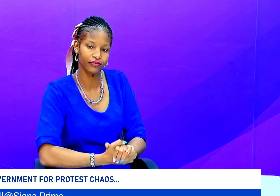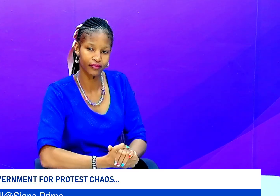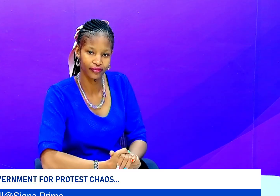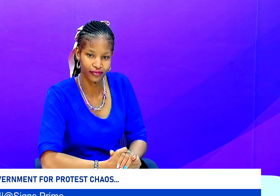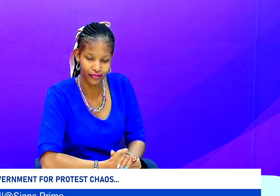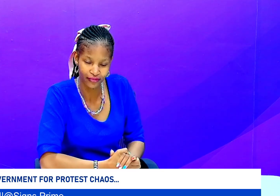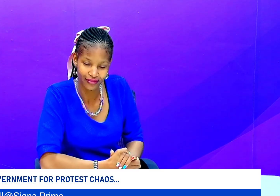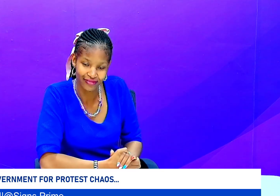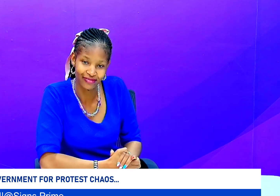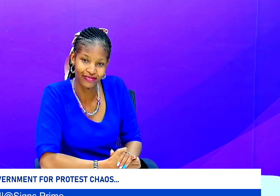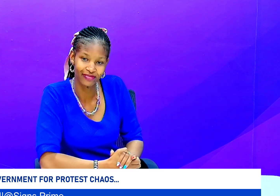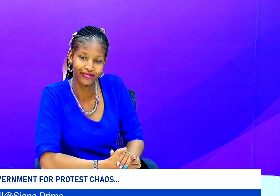and accountability.